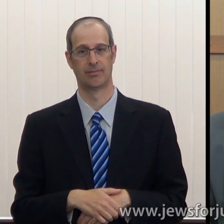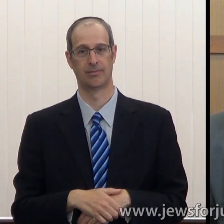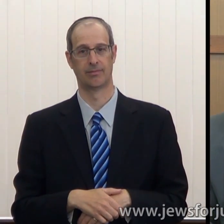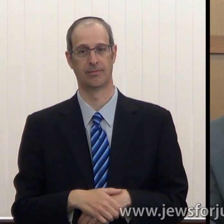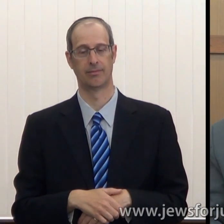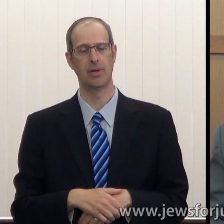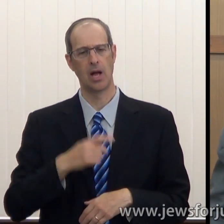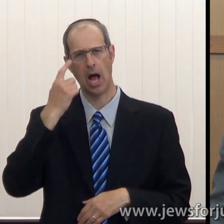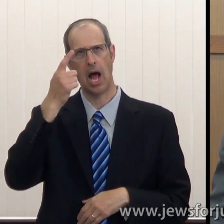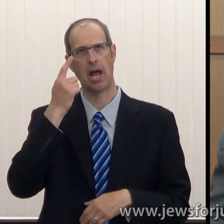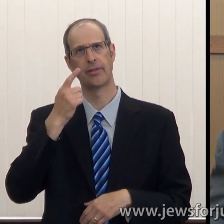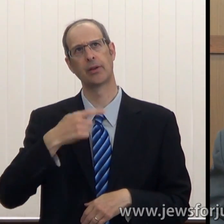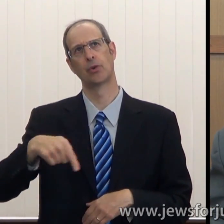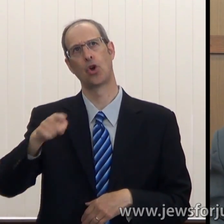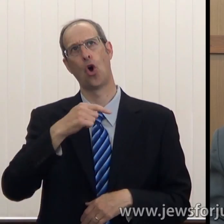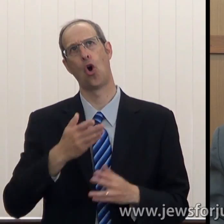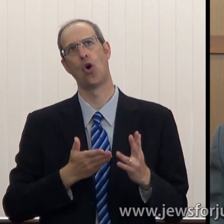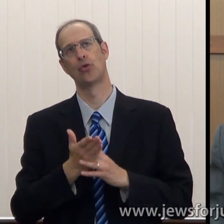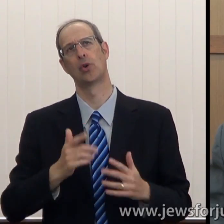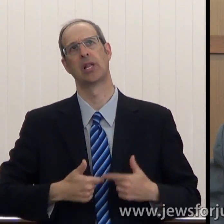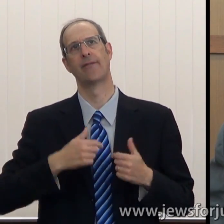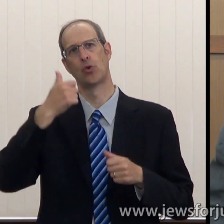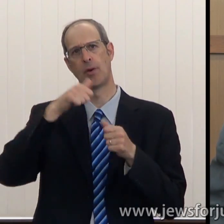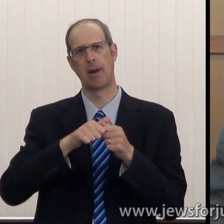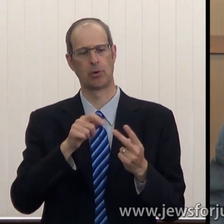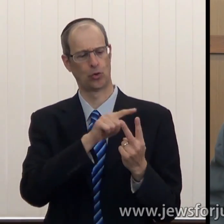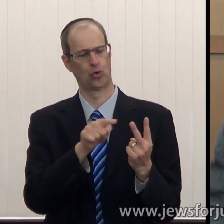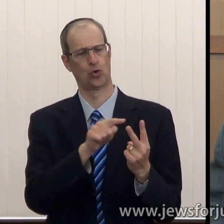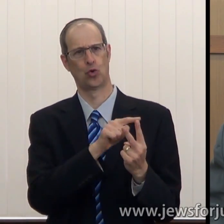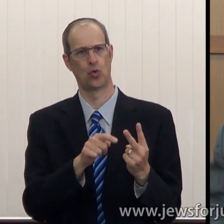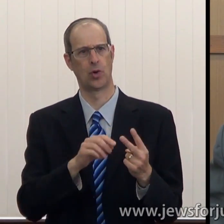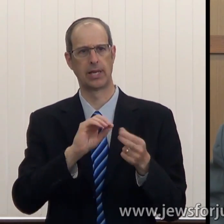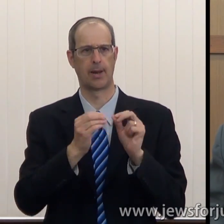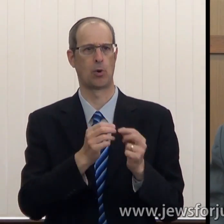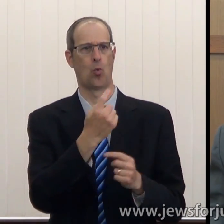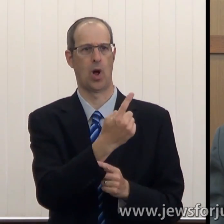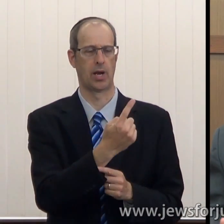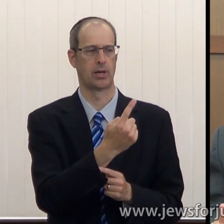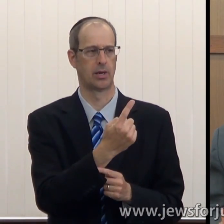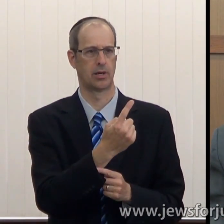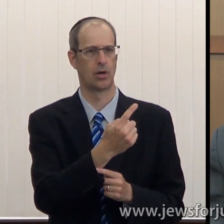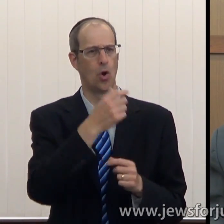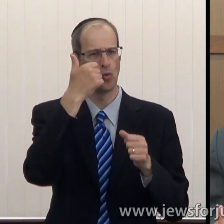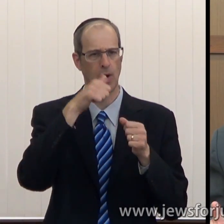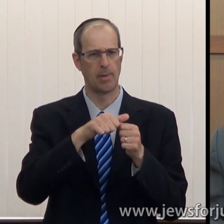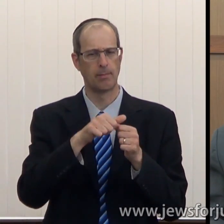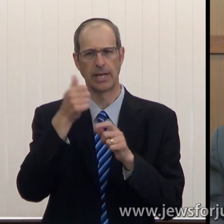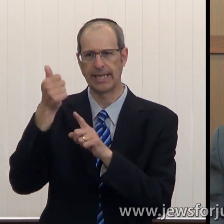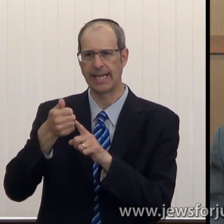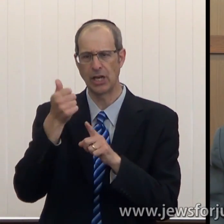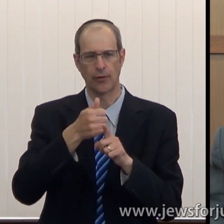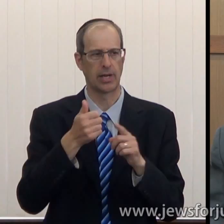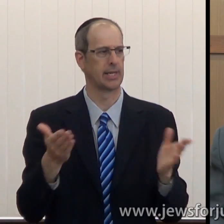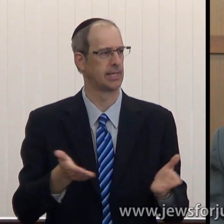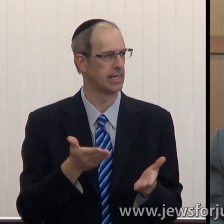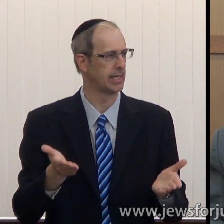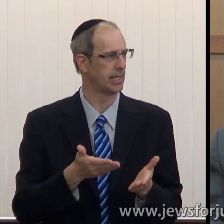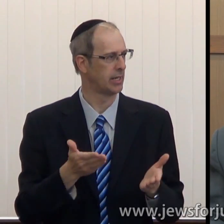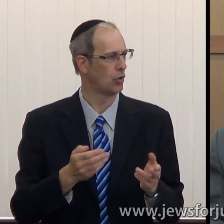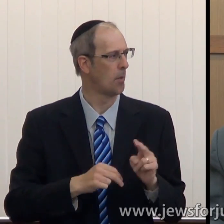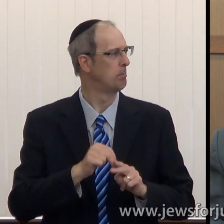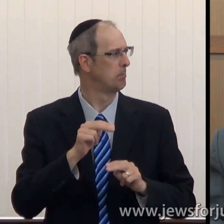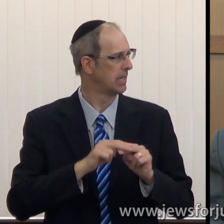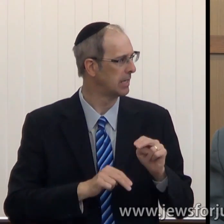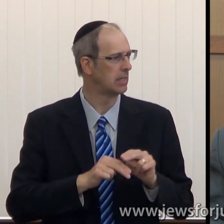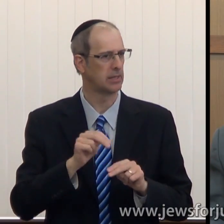So I think as we all go through life and we remember these two things. Number one, to remember that each of us is here building